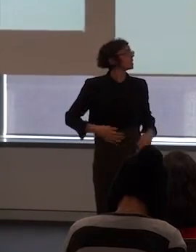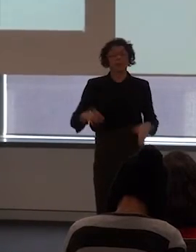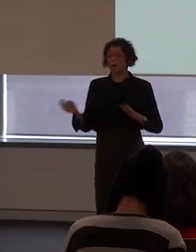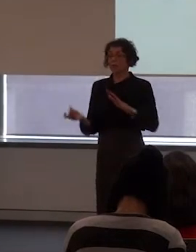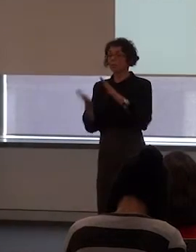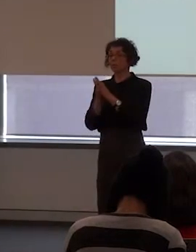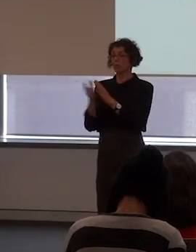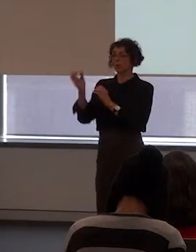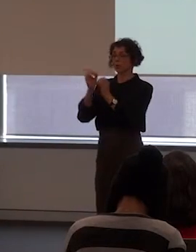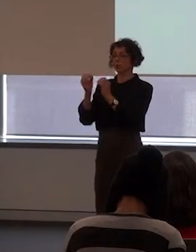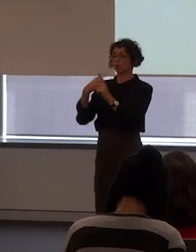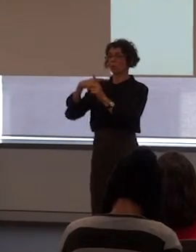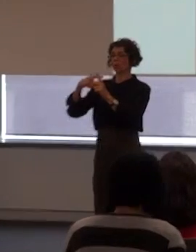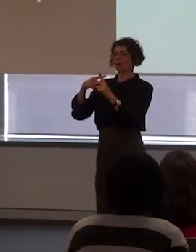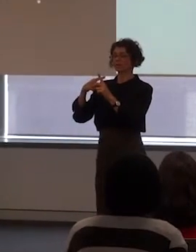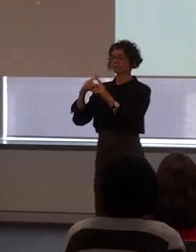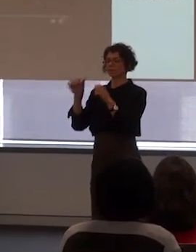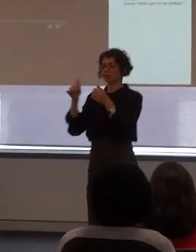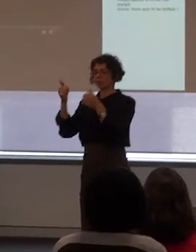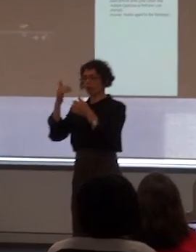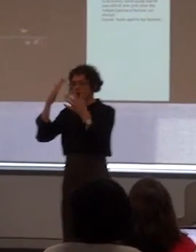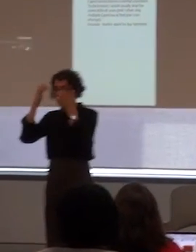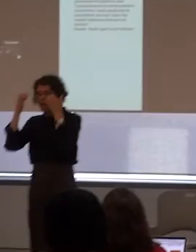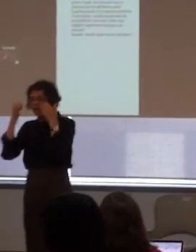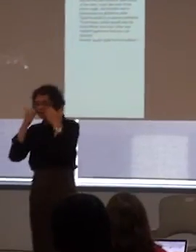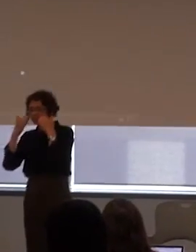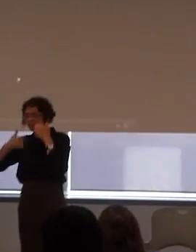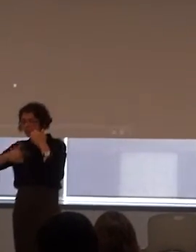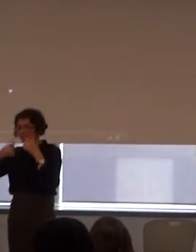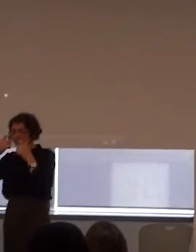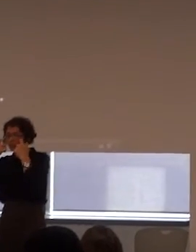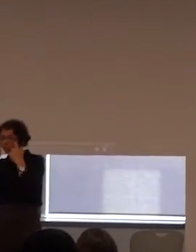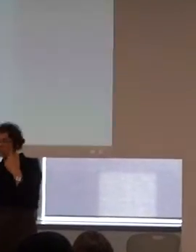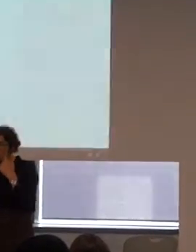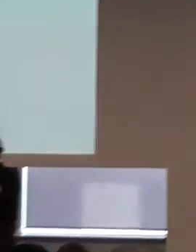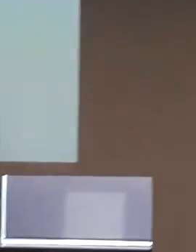and this is very anecdotal evidence of me trying to solve every CAPTCHA that I come